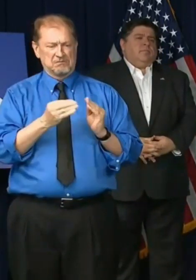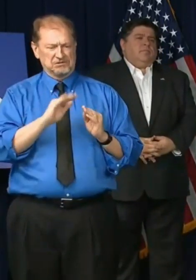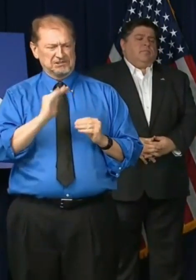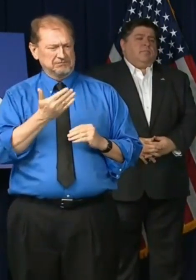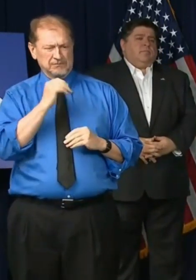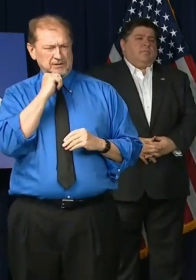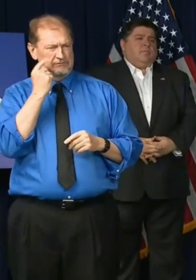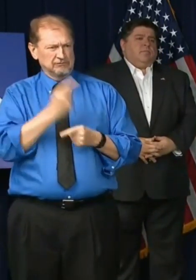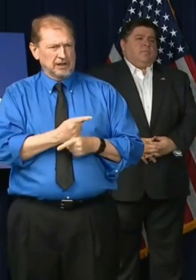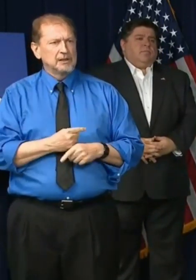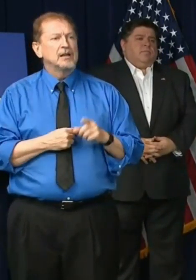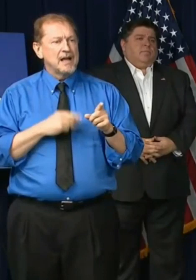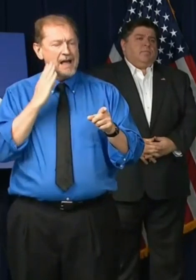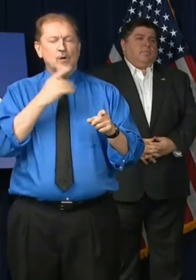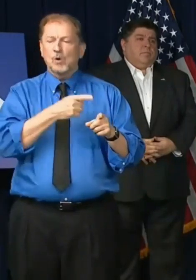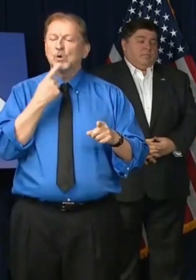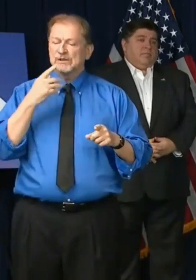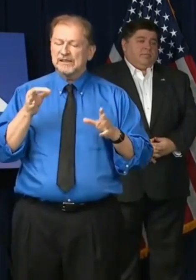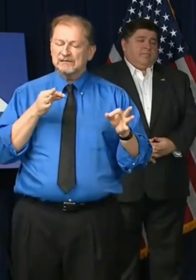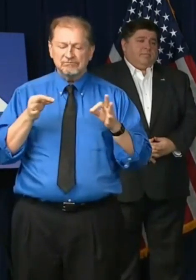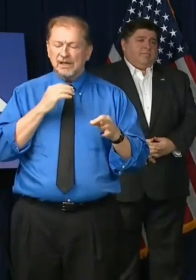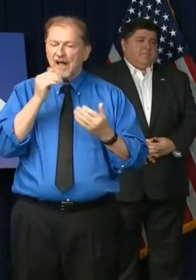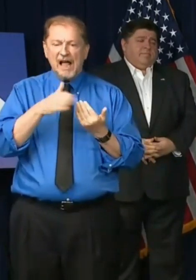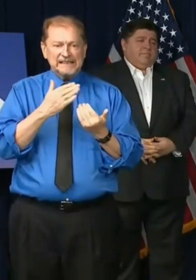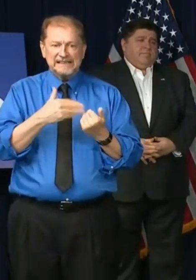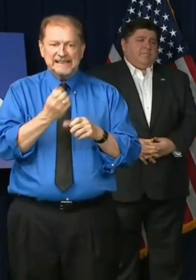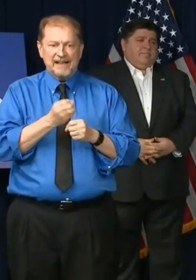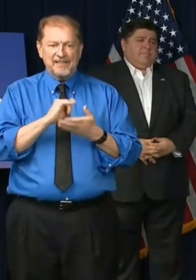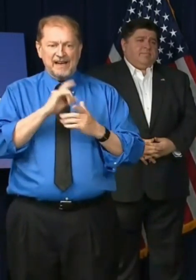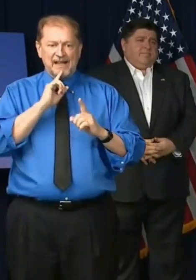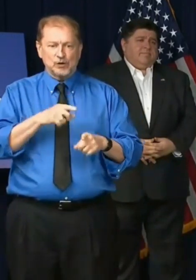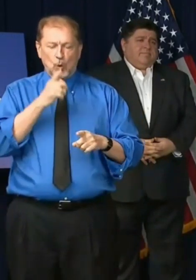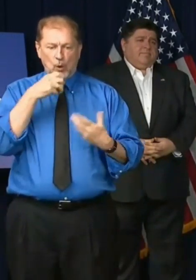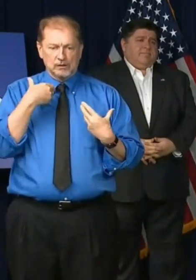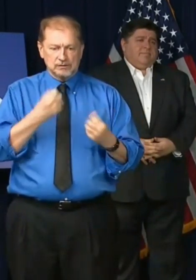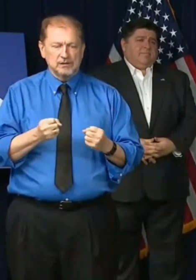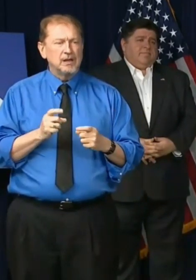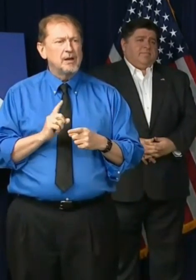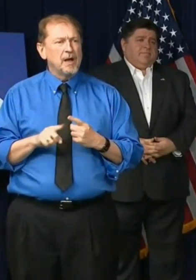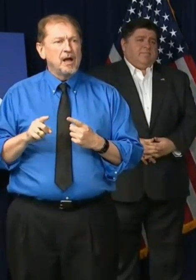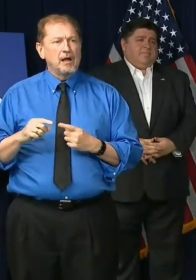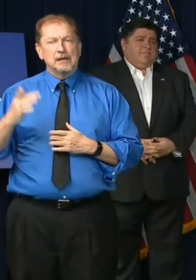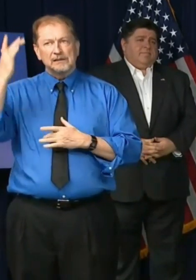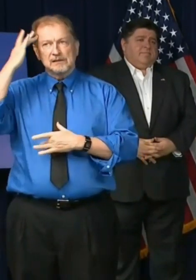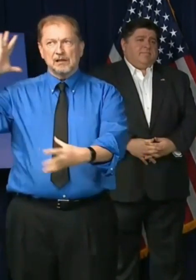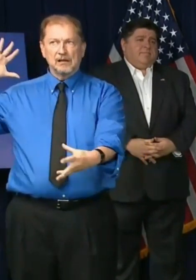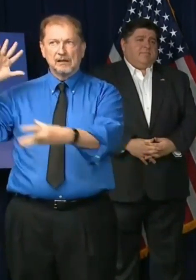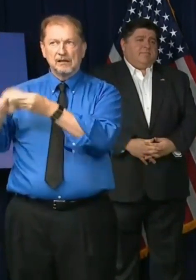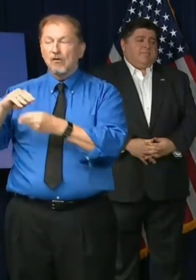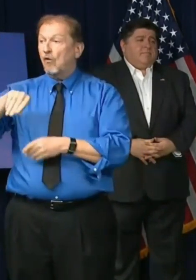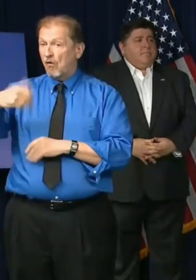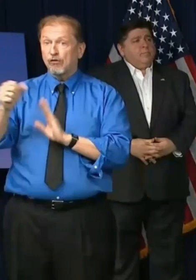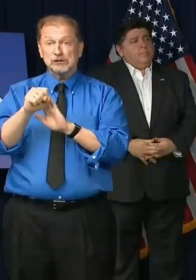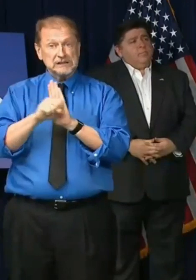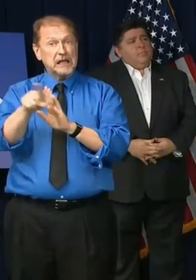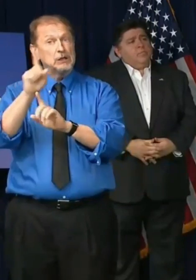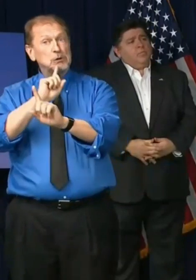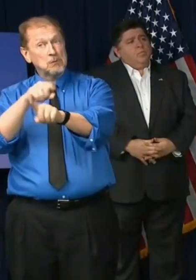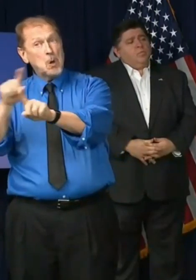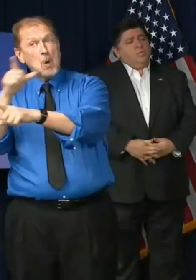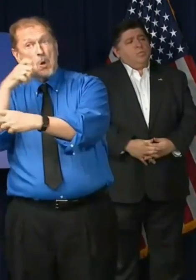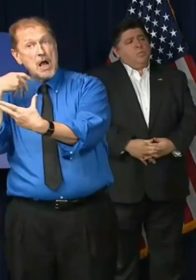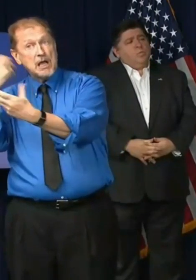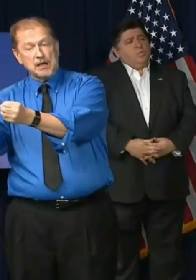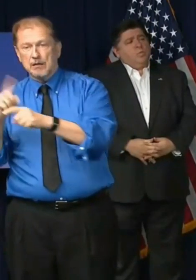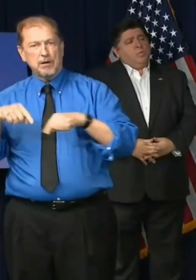know that you've explained the difficulty in getting this data before, but why are other states reporting daily and we aren't? Yeah, well, we have been trying